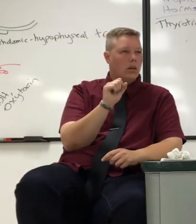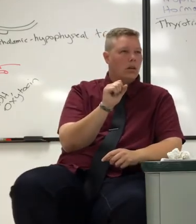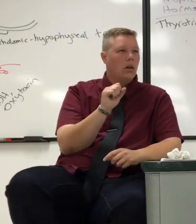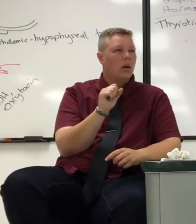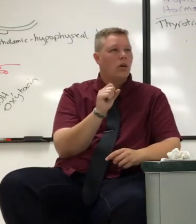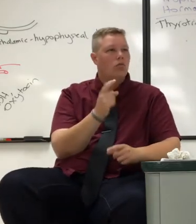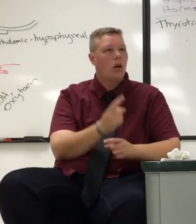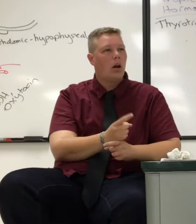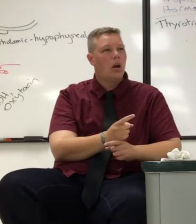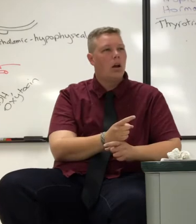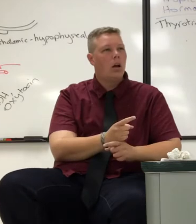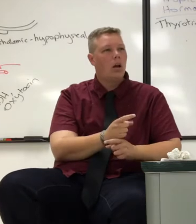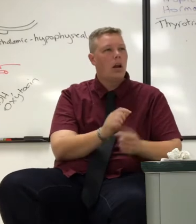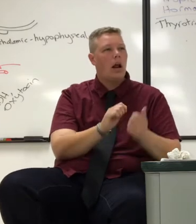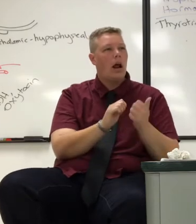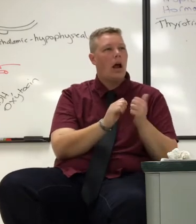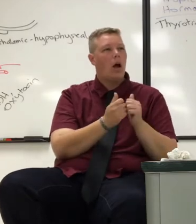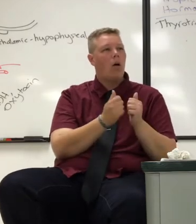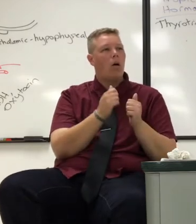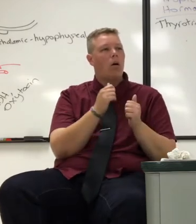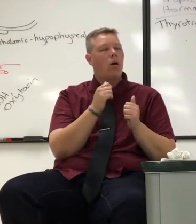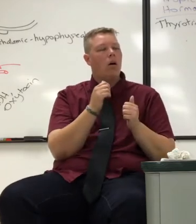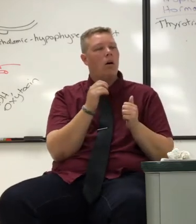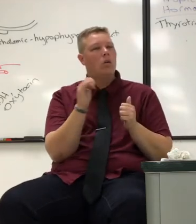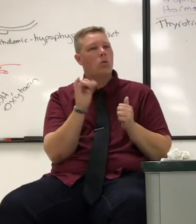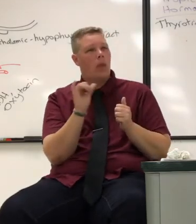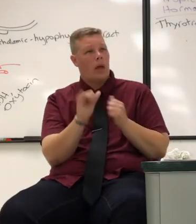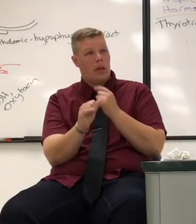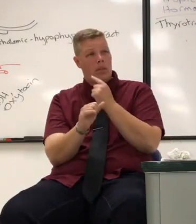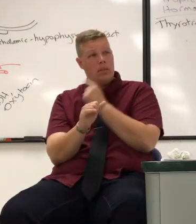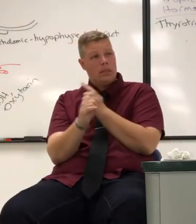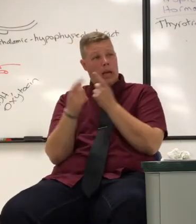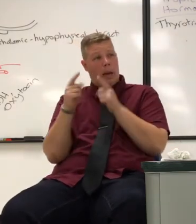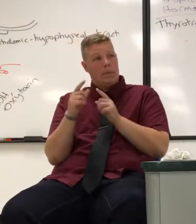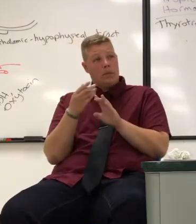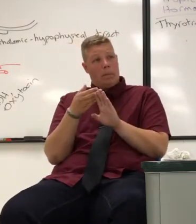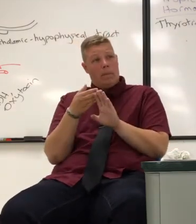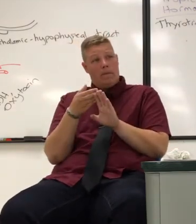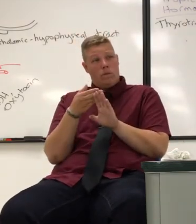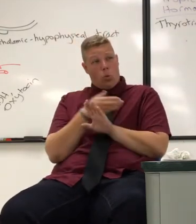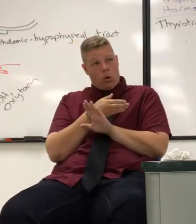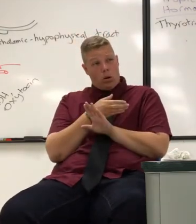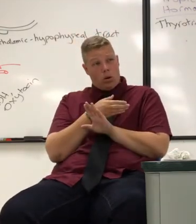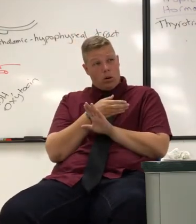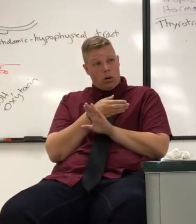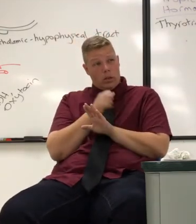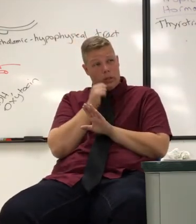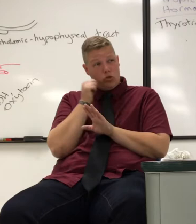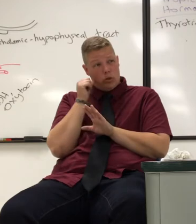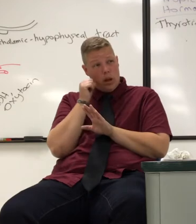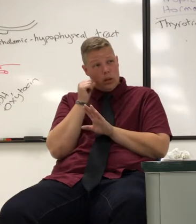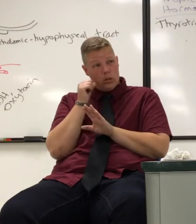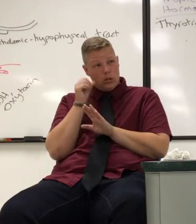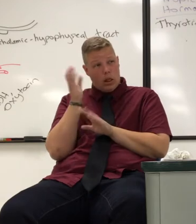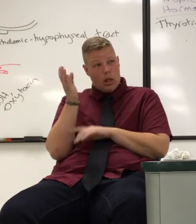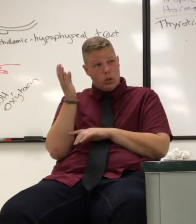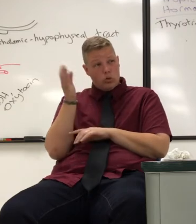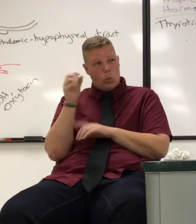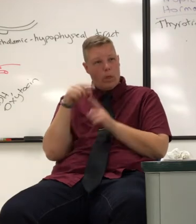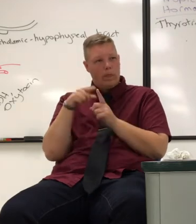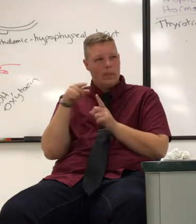how like the steps with this. So does this happen before yesterday's lecture or does this happen like after?